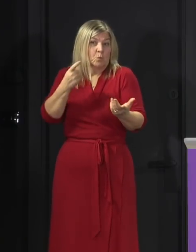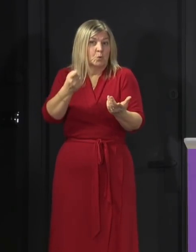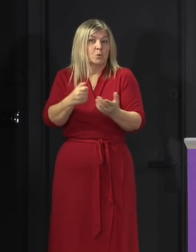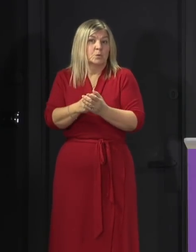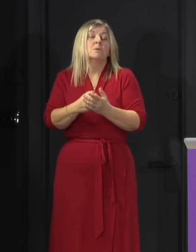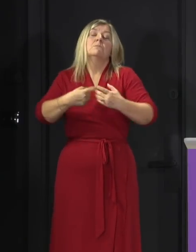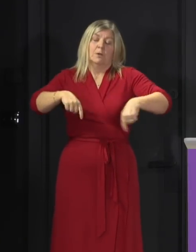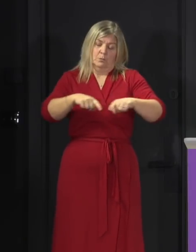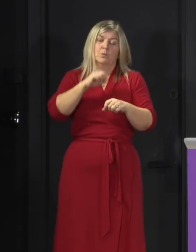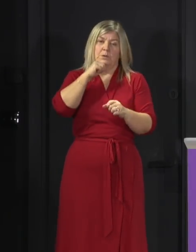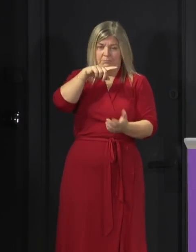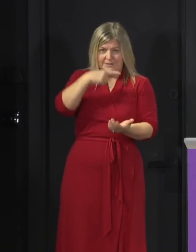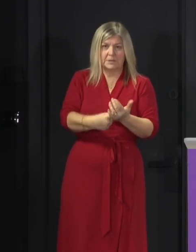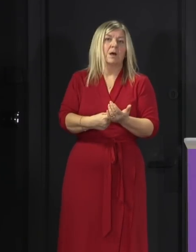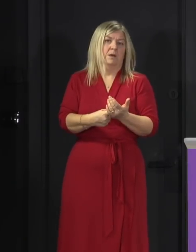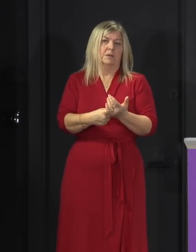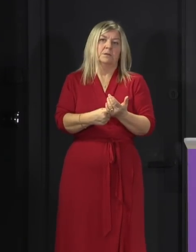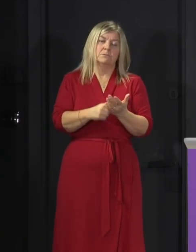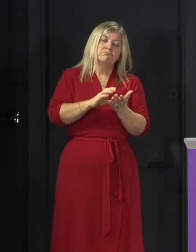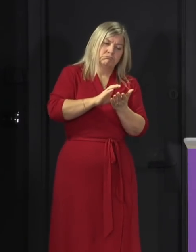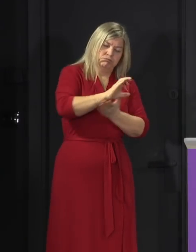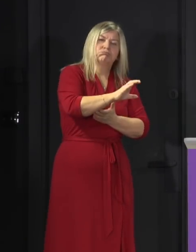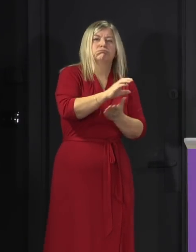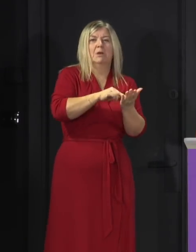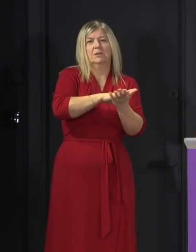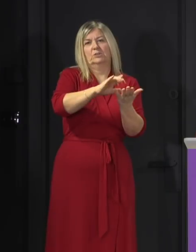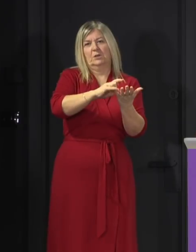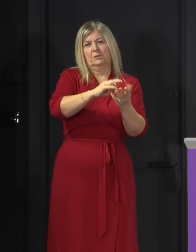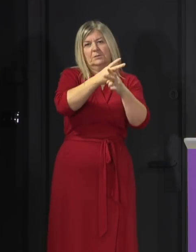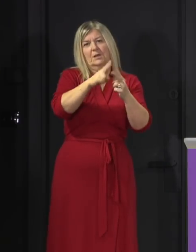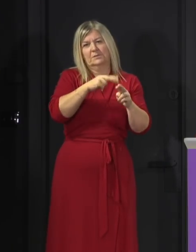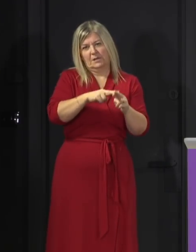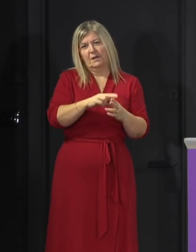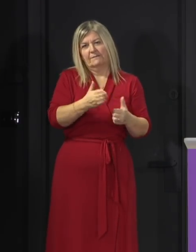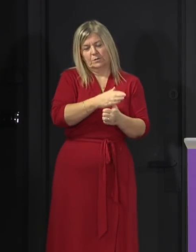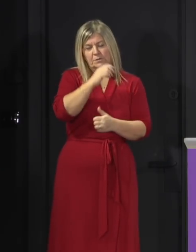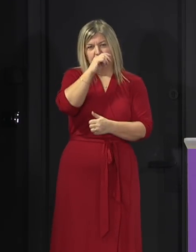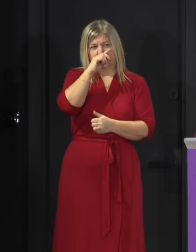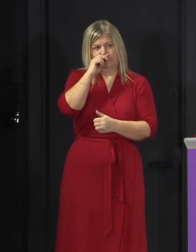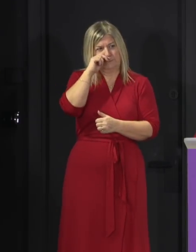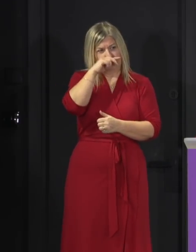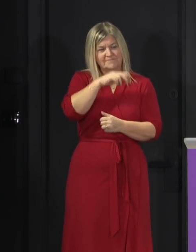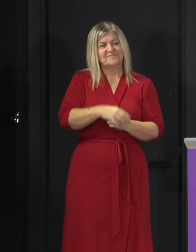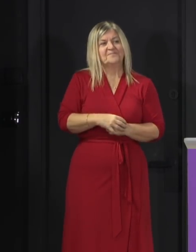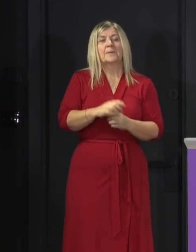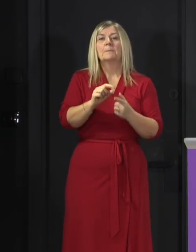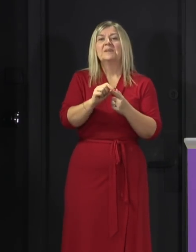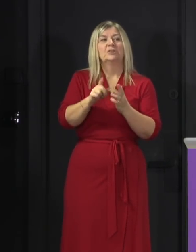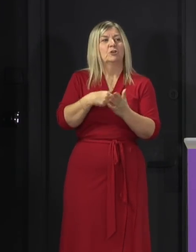different groups of workers have made over a really difficult period. Tom Peterkin, P&J.